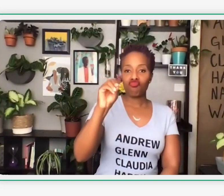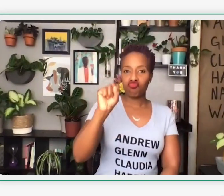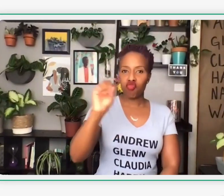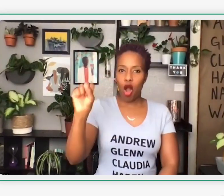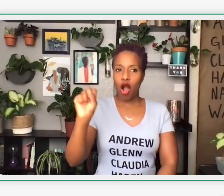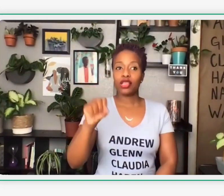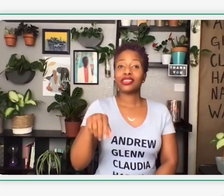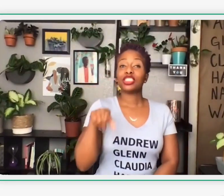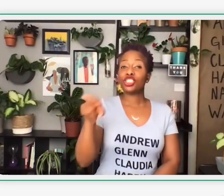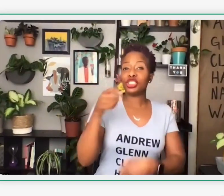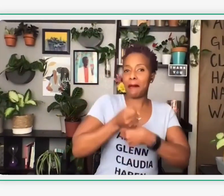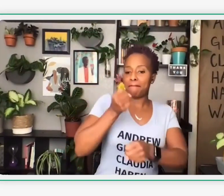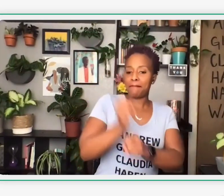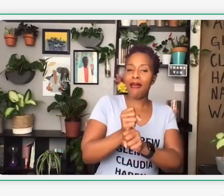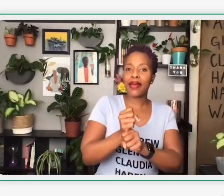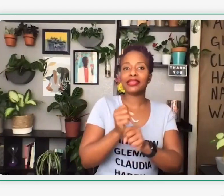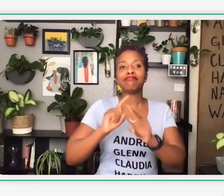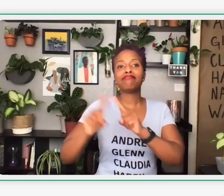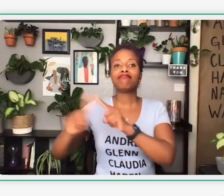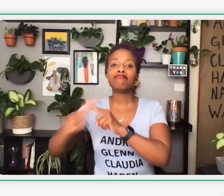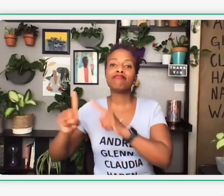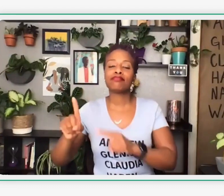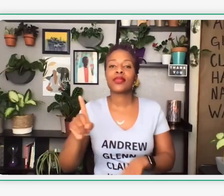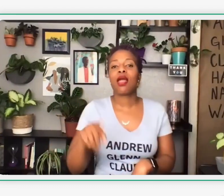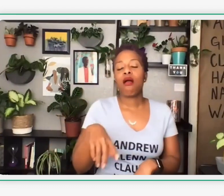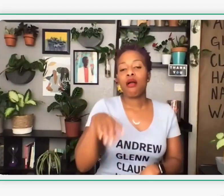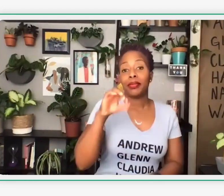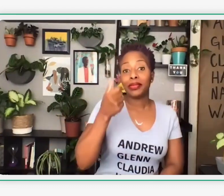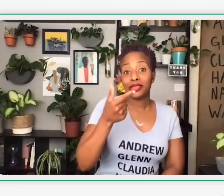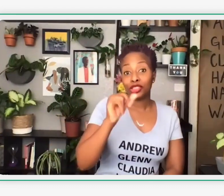Dejanay Ross. She makes